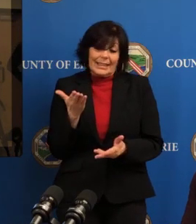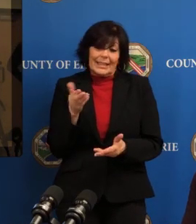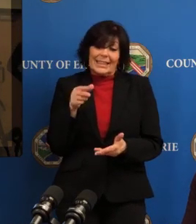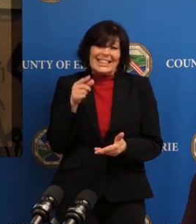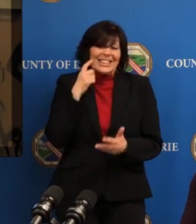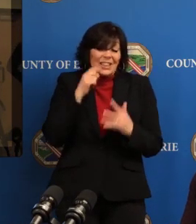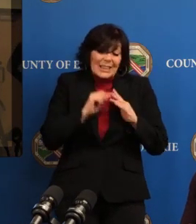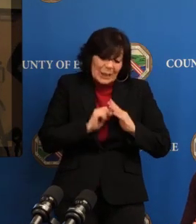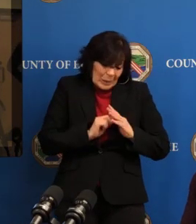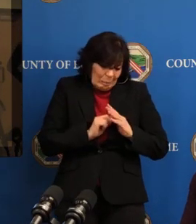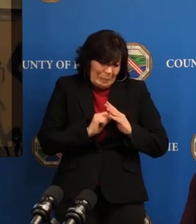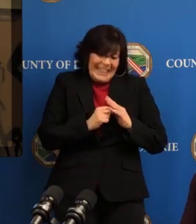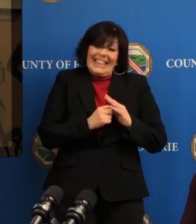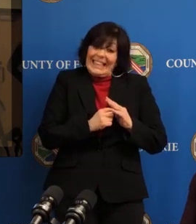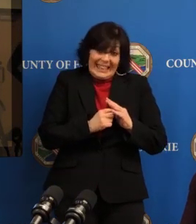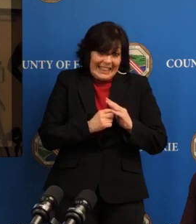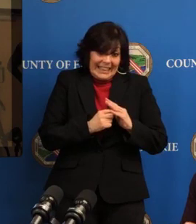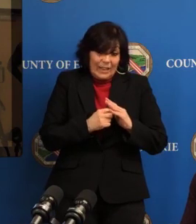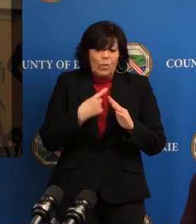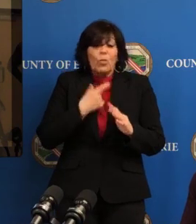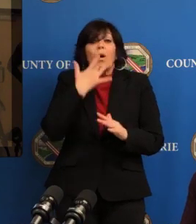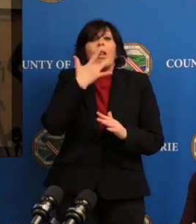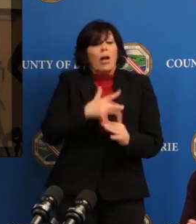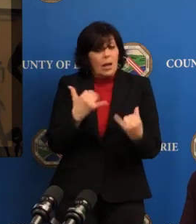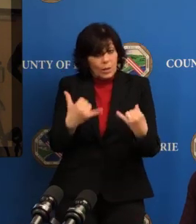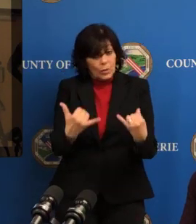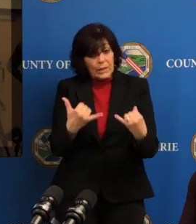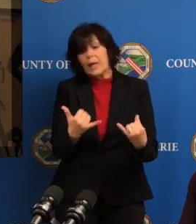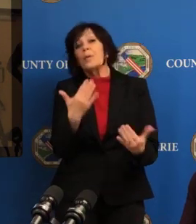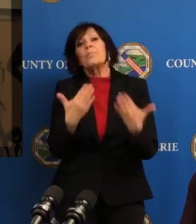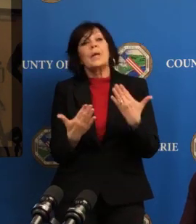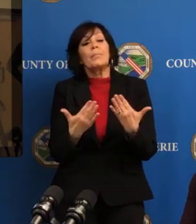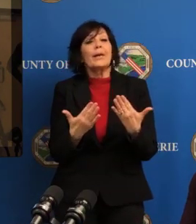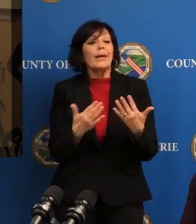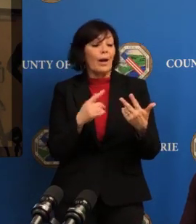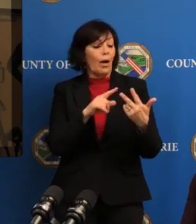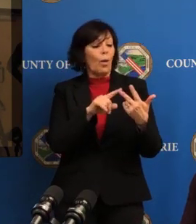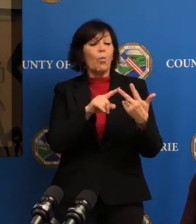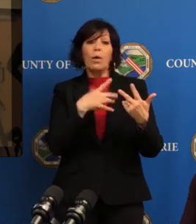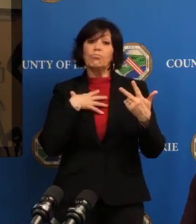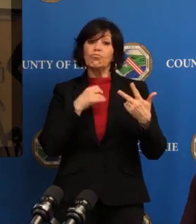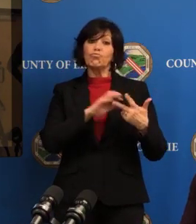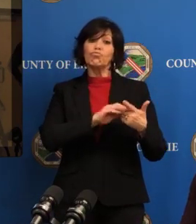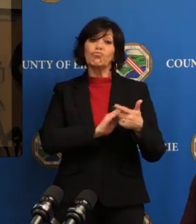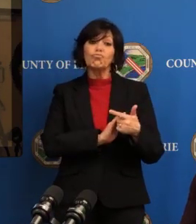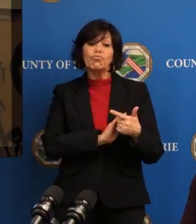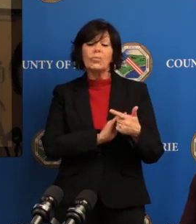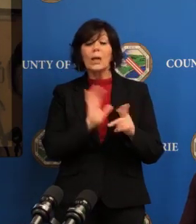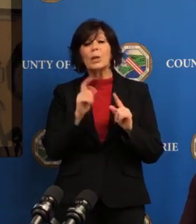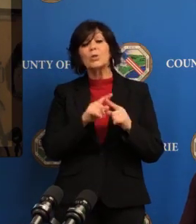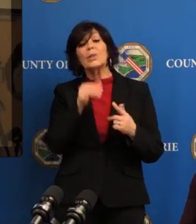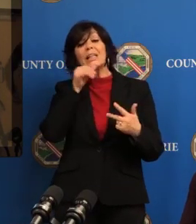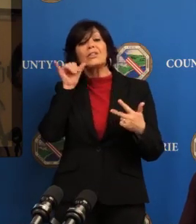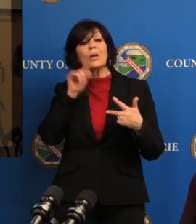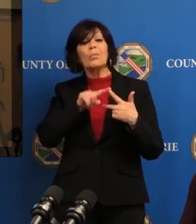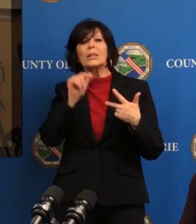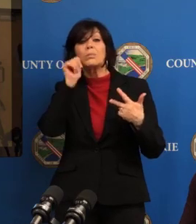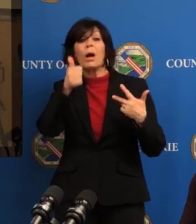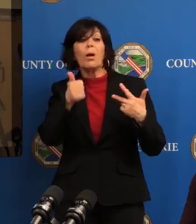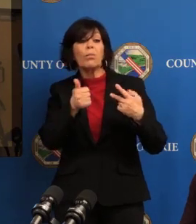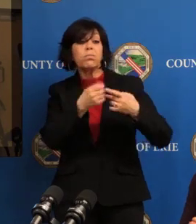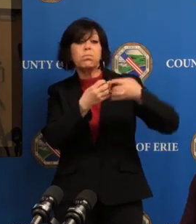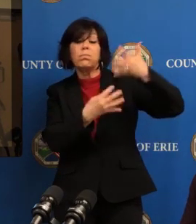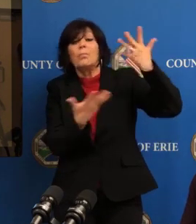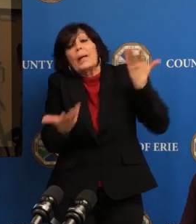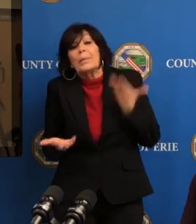the beginning, and we're fortunate that today there's maybe one less person in the ICU compared to yesterday. But tomorrow